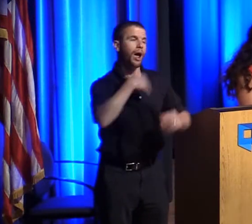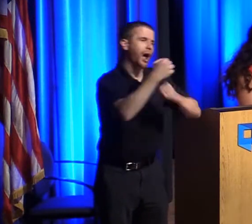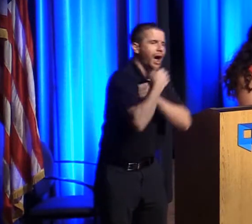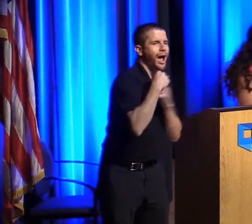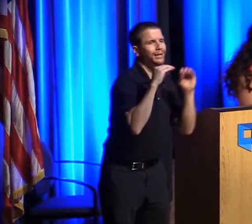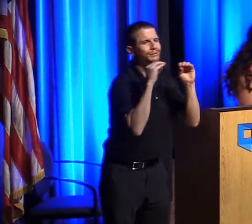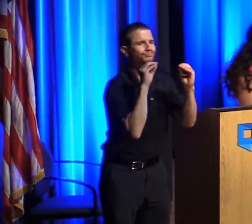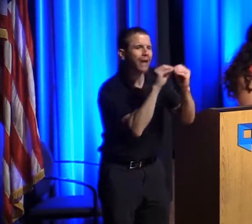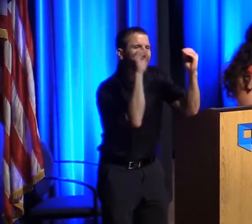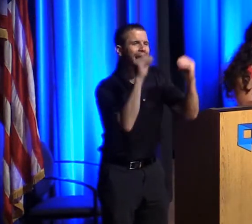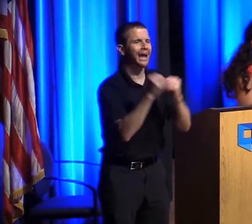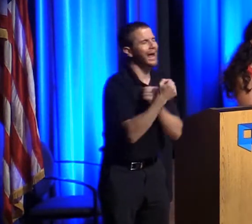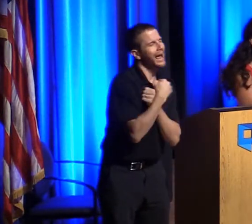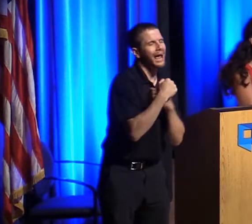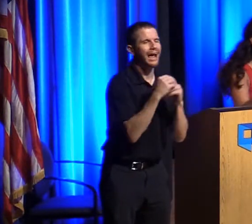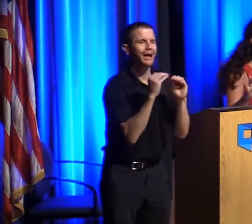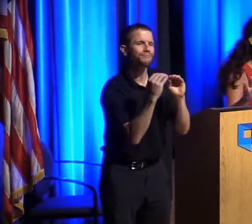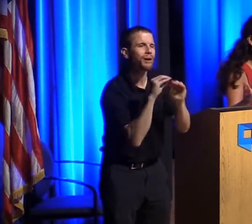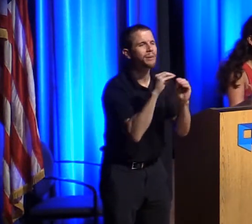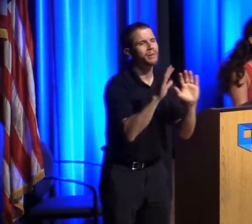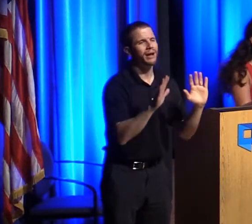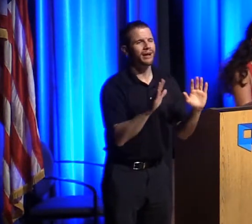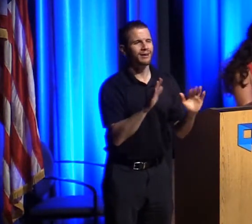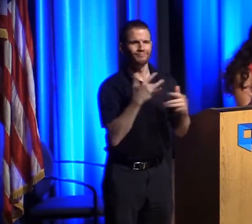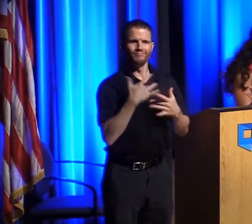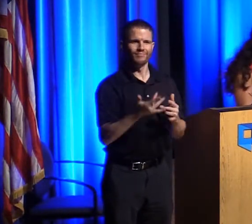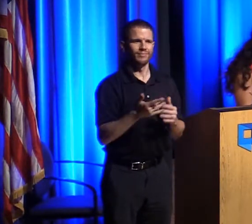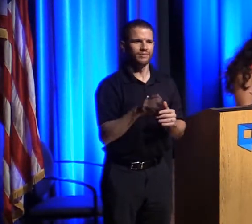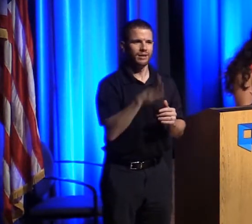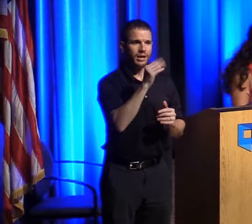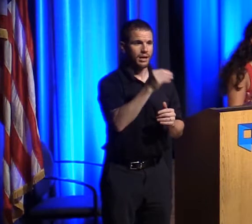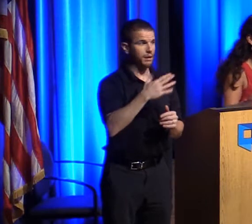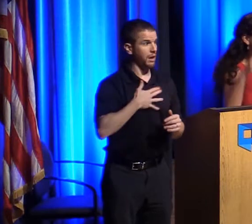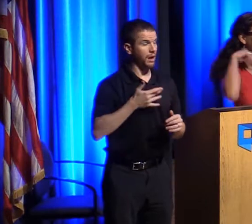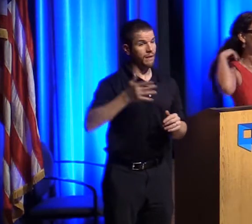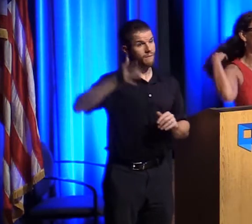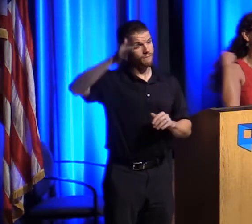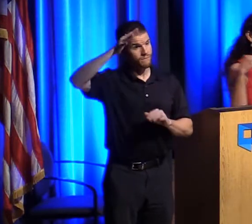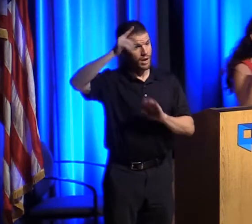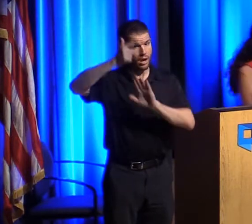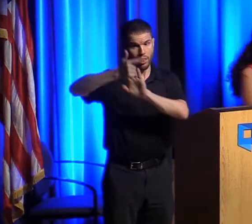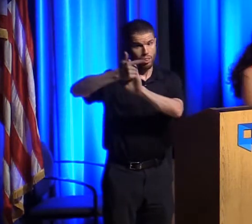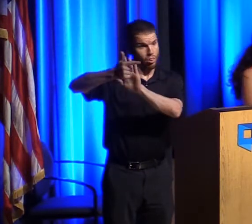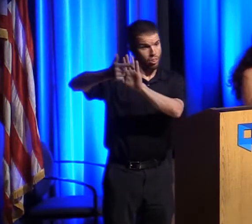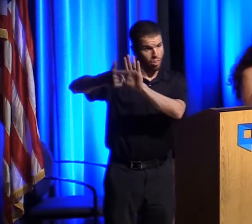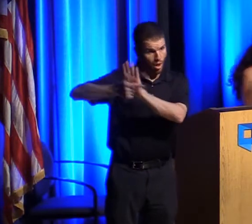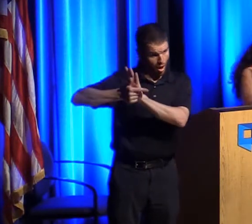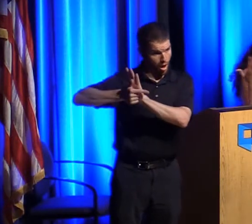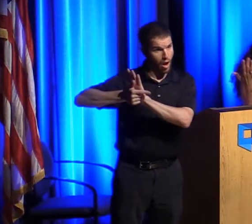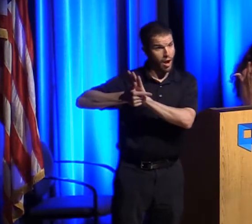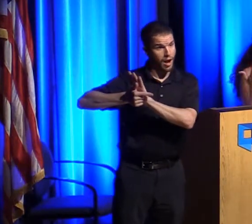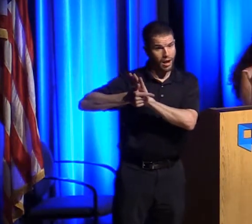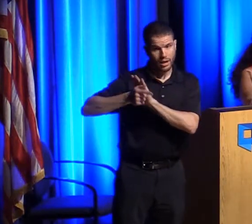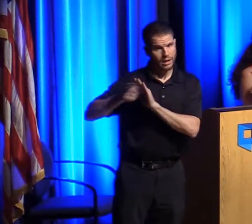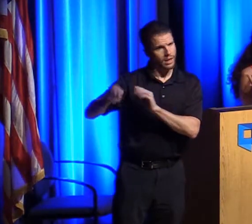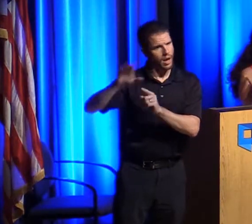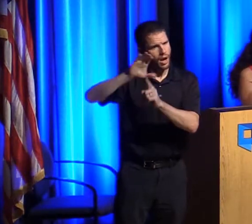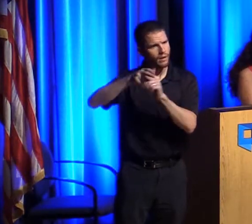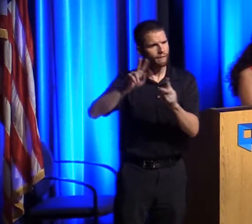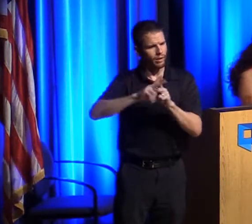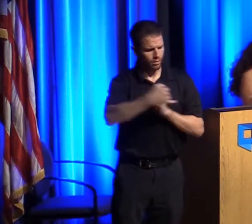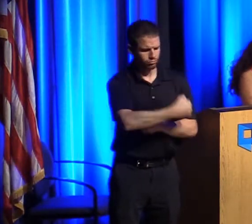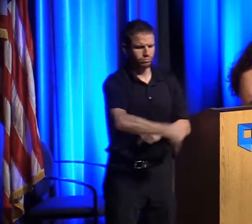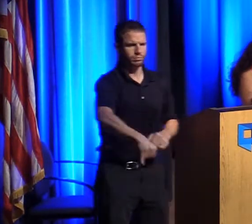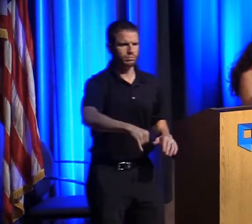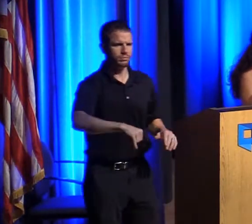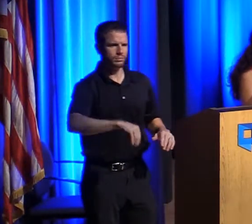married in Mexico, my father-in-law said to everybody, like, don't touch me, right? Because in his culture, you don't touch, and in my